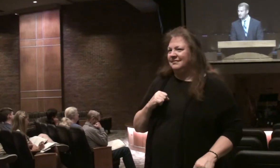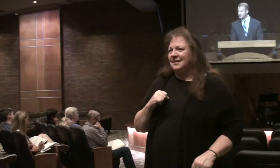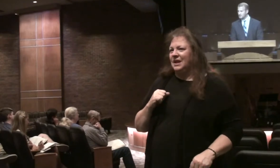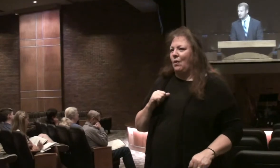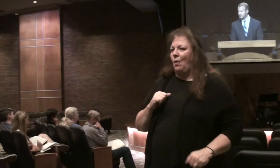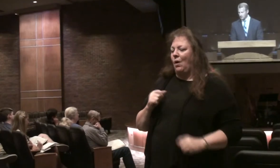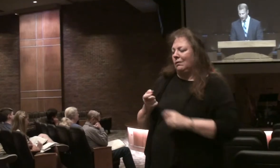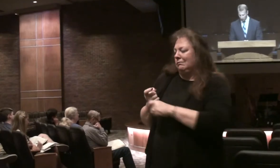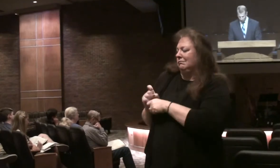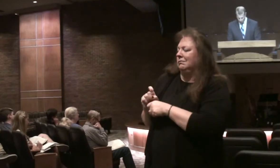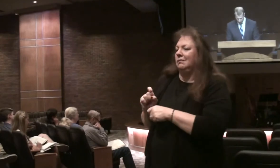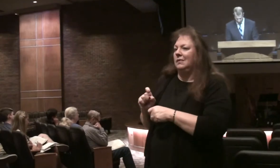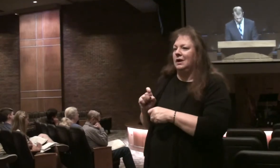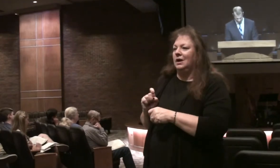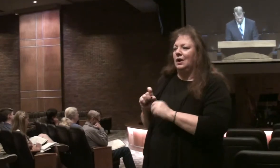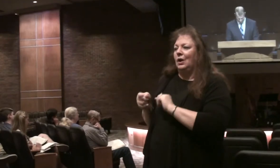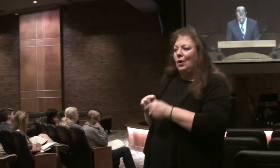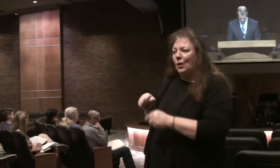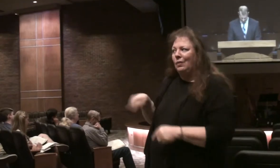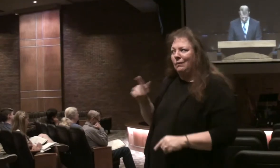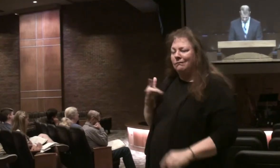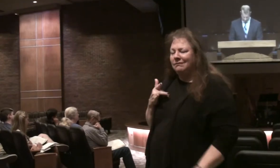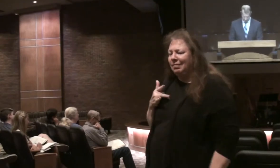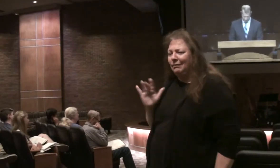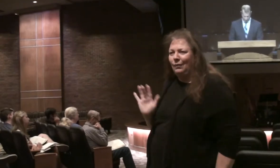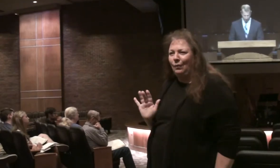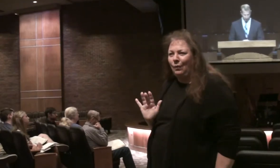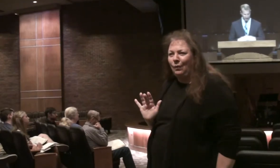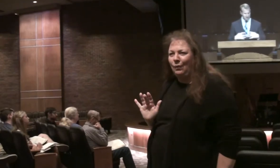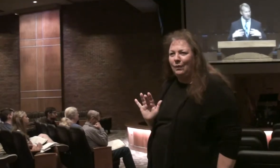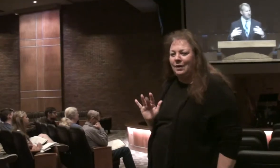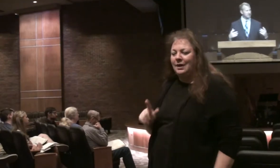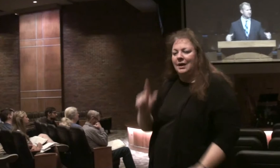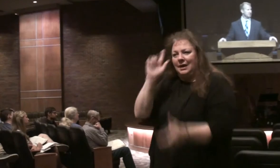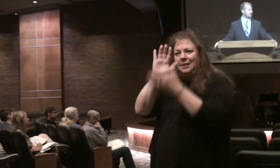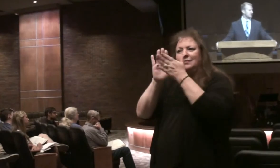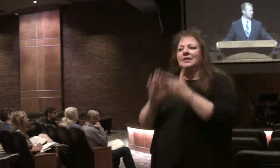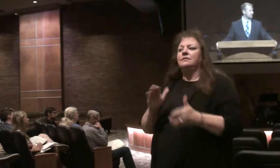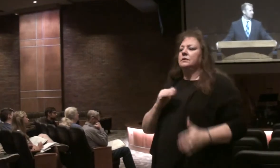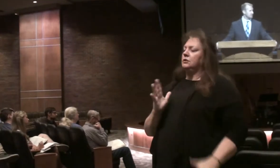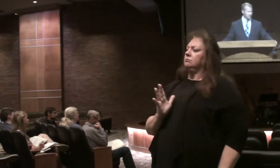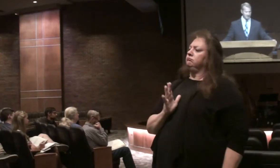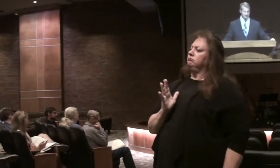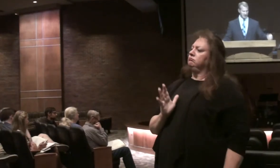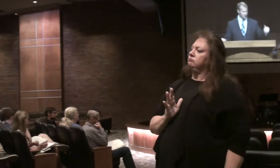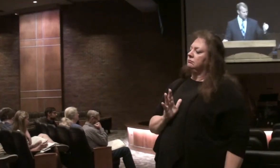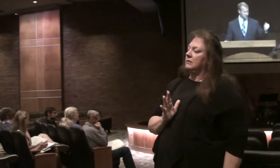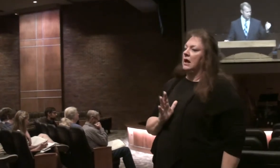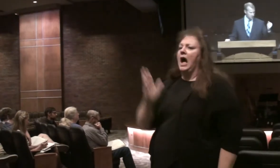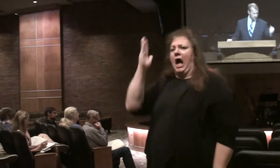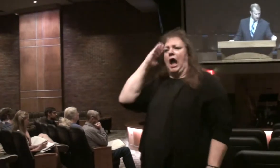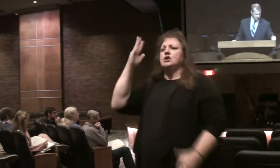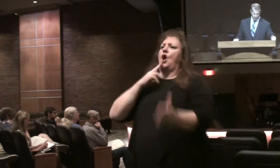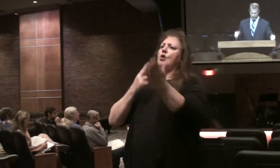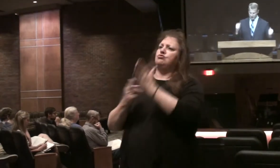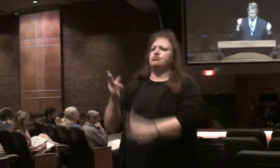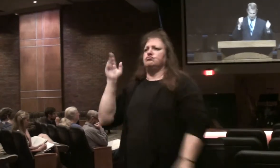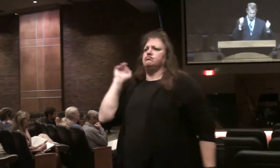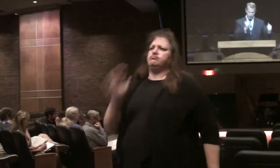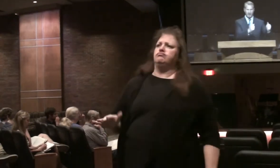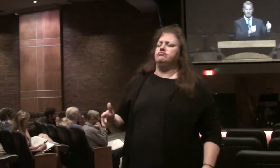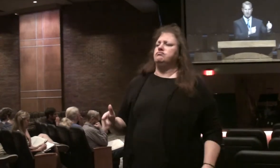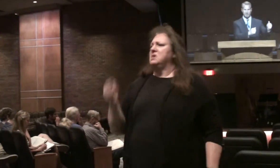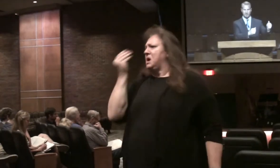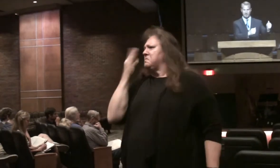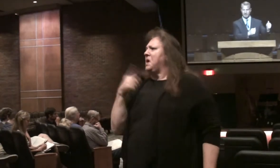their conscience, not wound their conscience. You know, believers should be considerate. Not just, I know the truth, I'm going to do it.